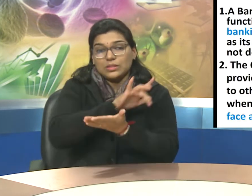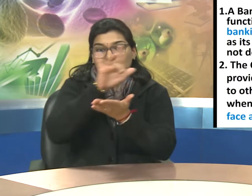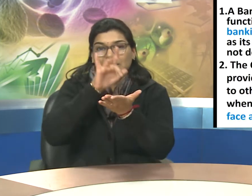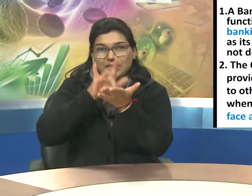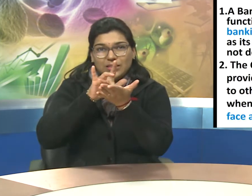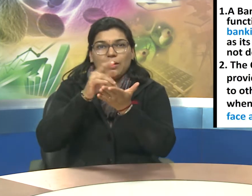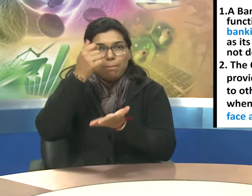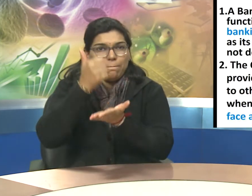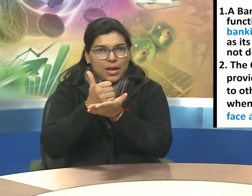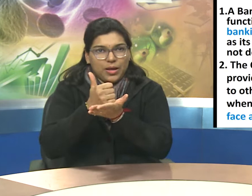The first